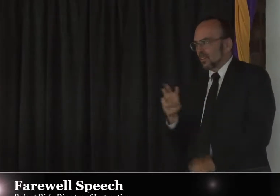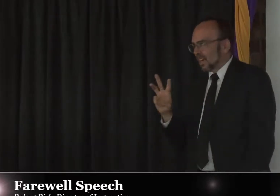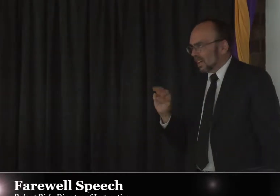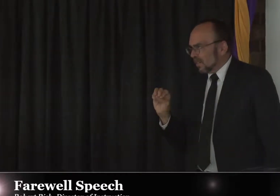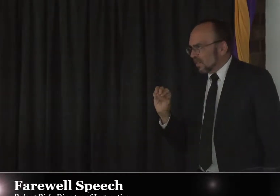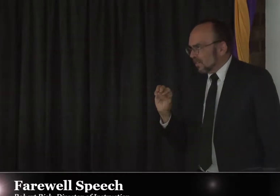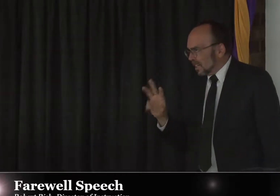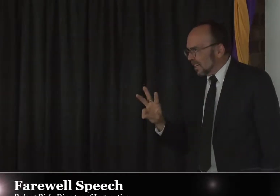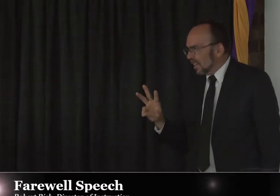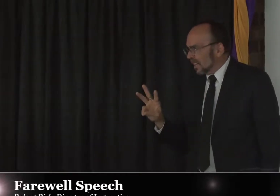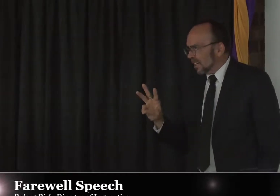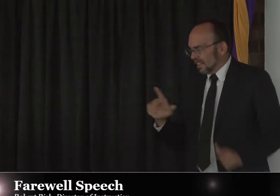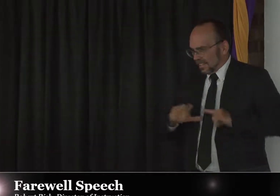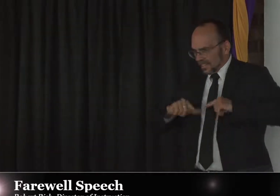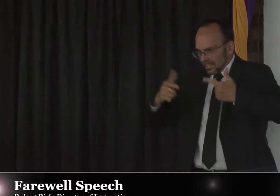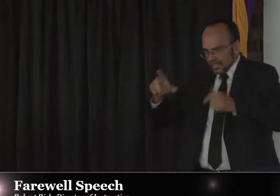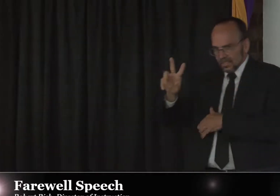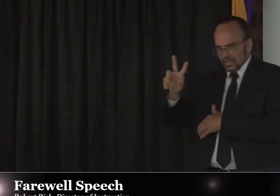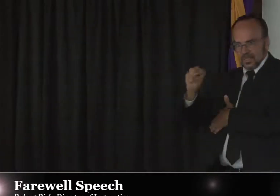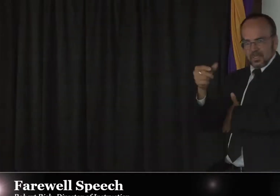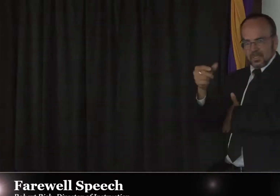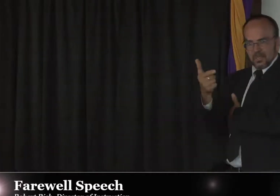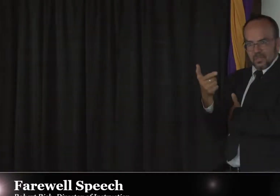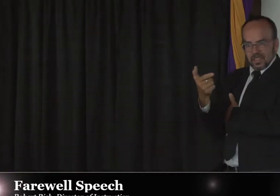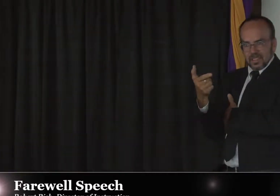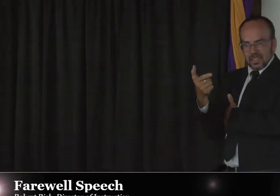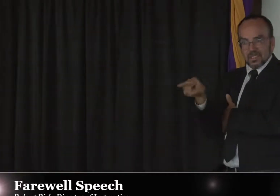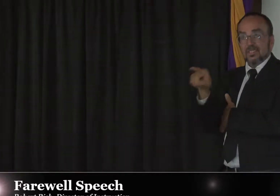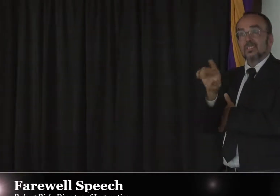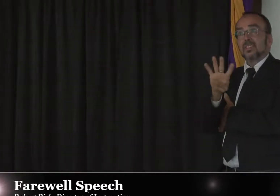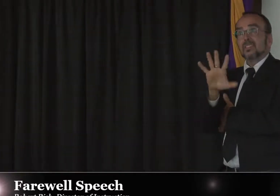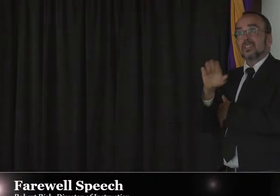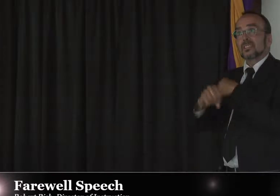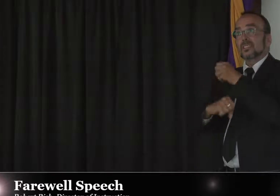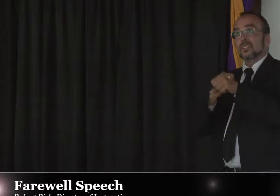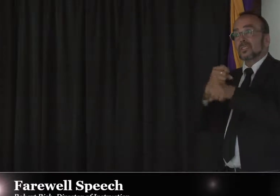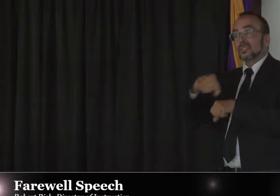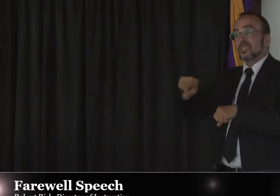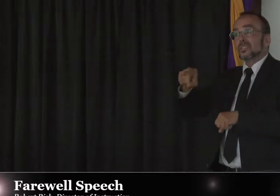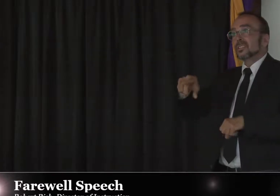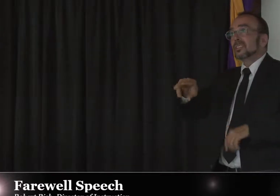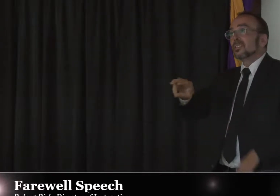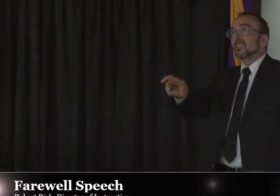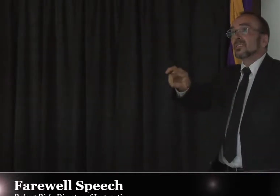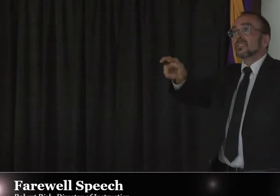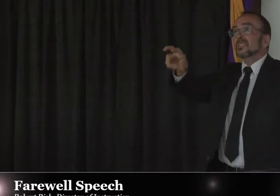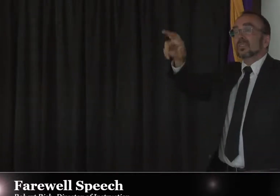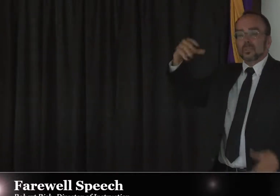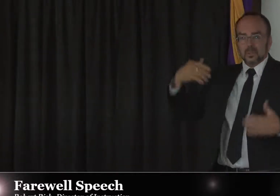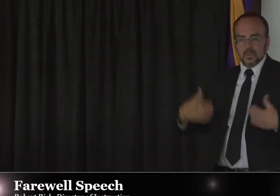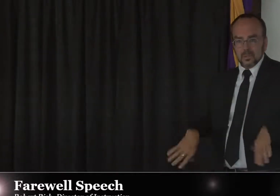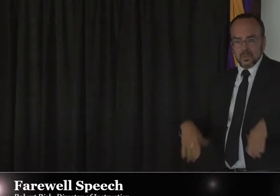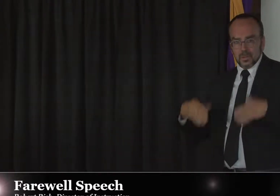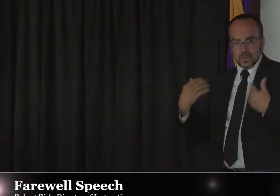45 years ago. Amazing. And now, 2021, the year of your journey in